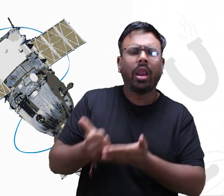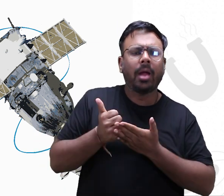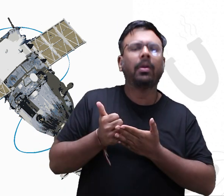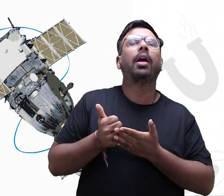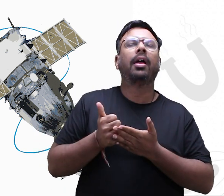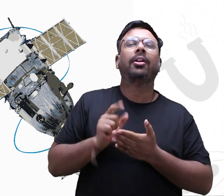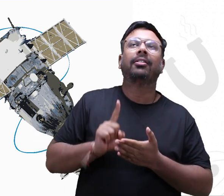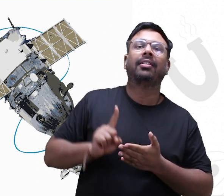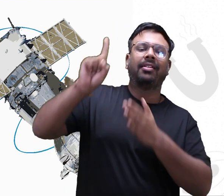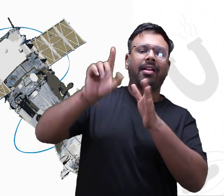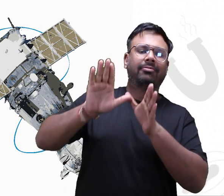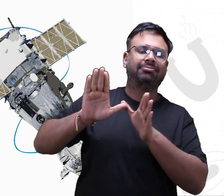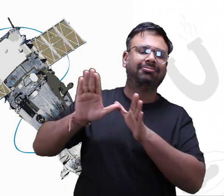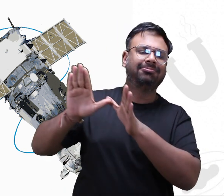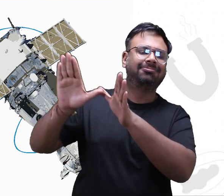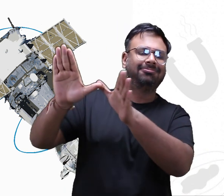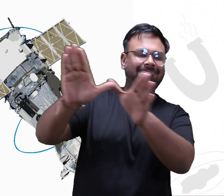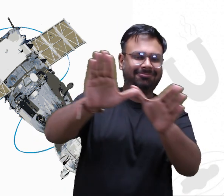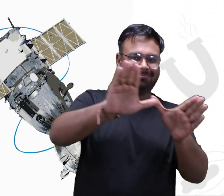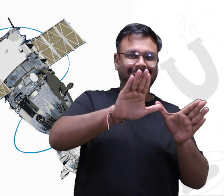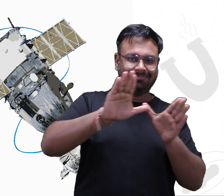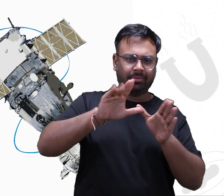Monitor sea surface temperature.